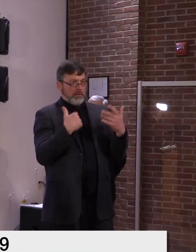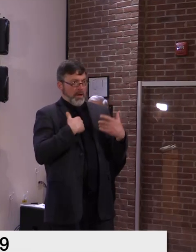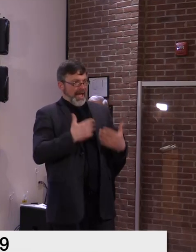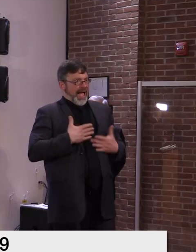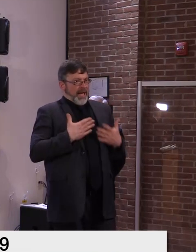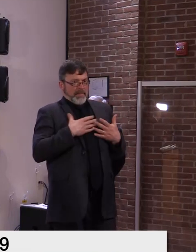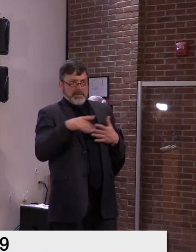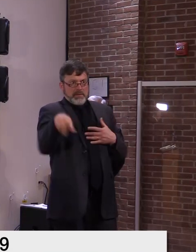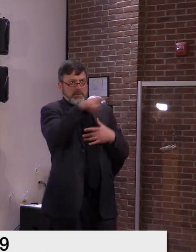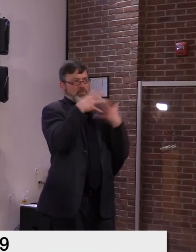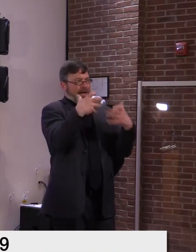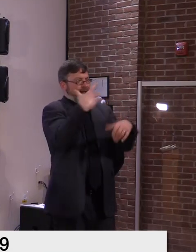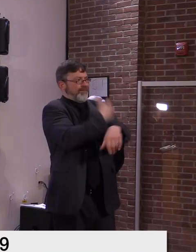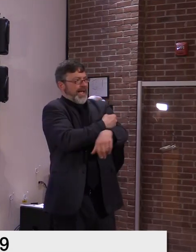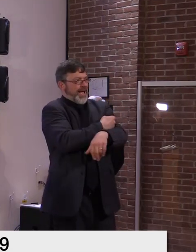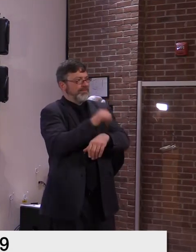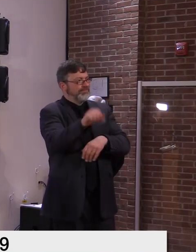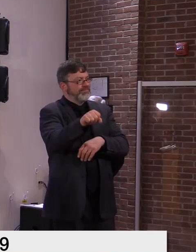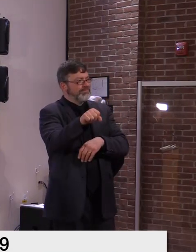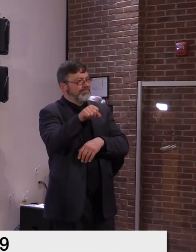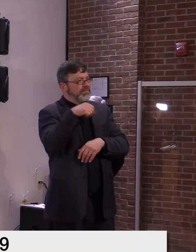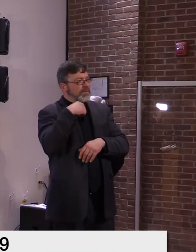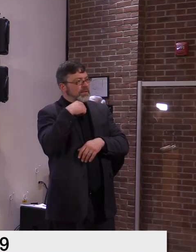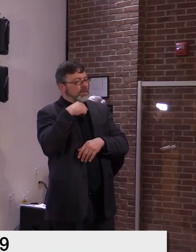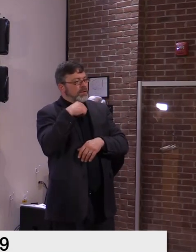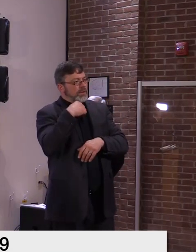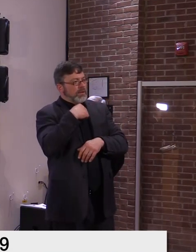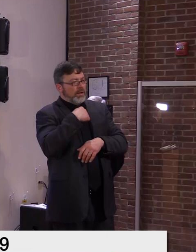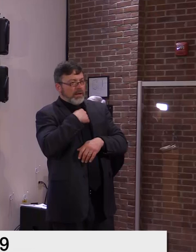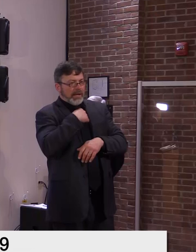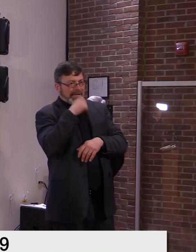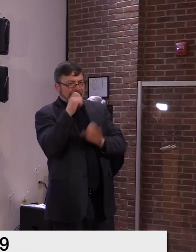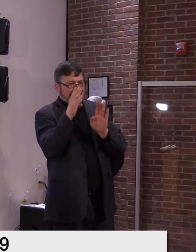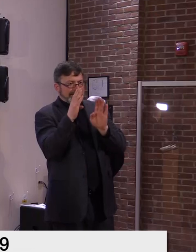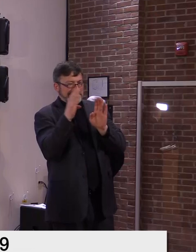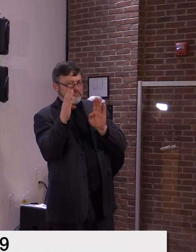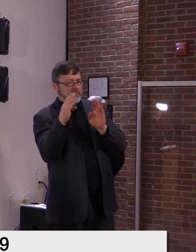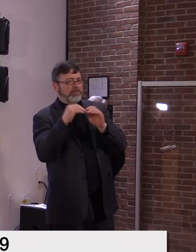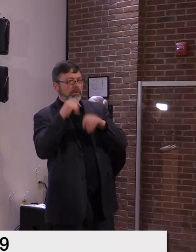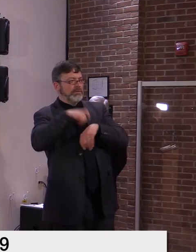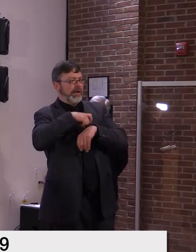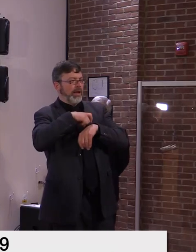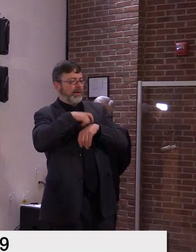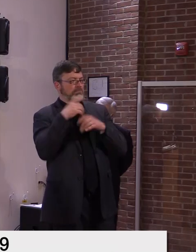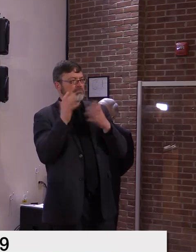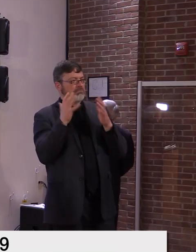more time to develop the system in order to accomplish that than it would be to just let